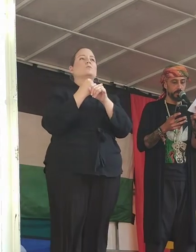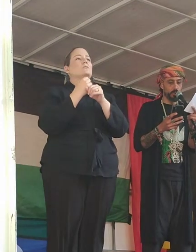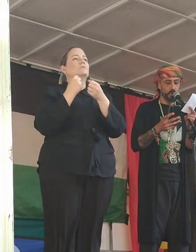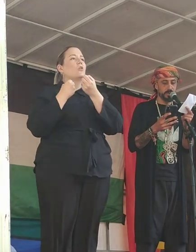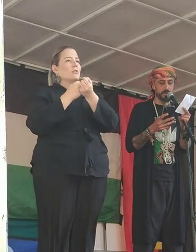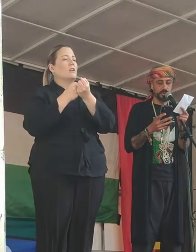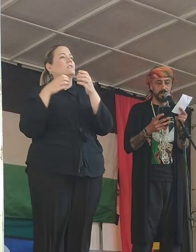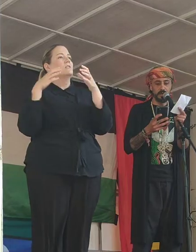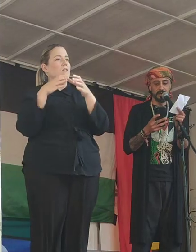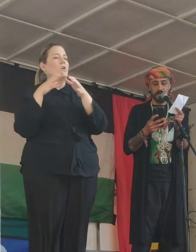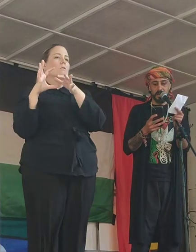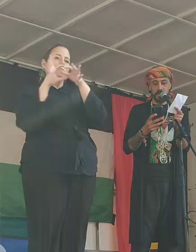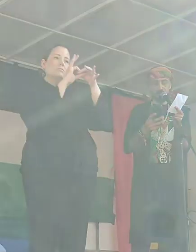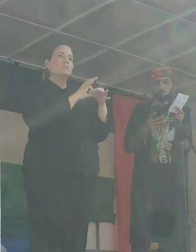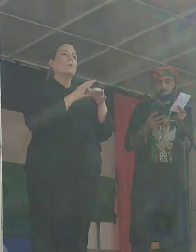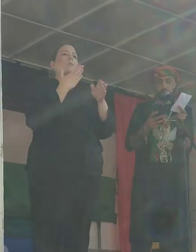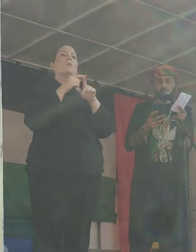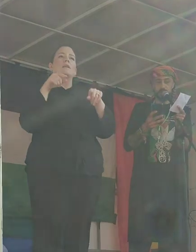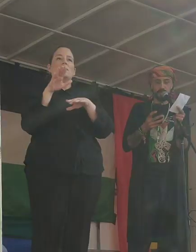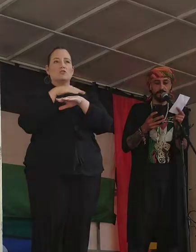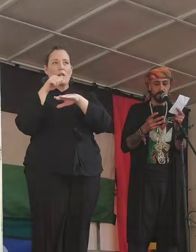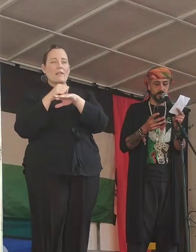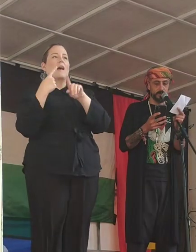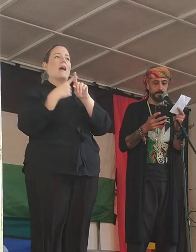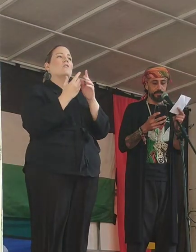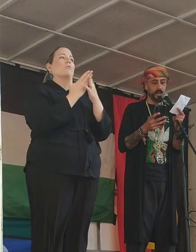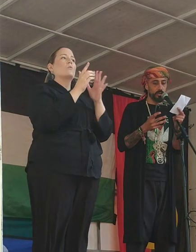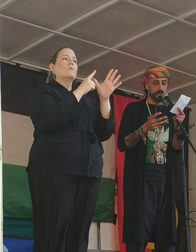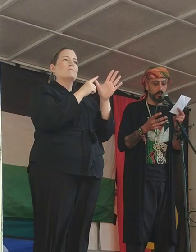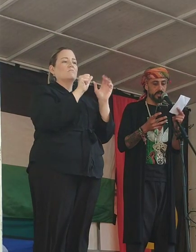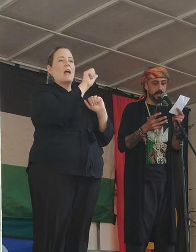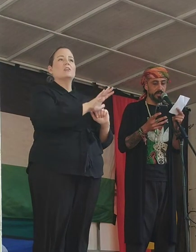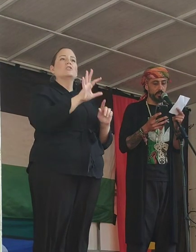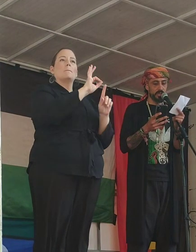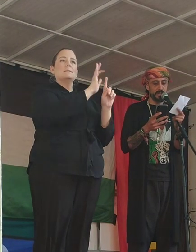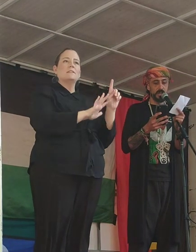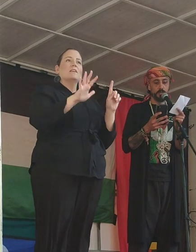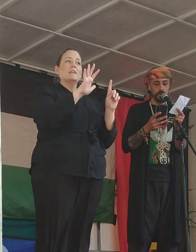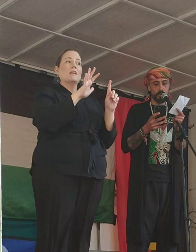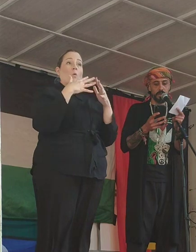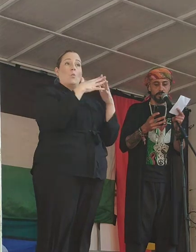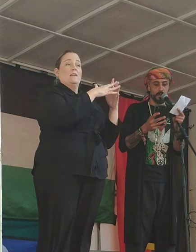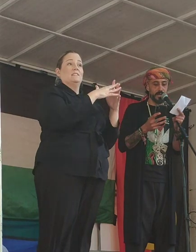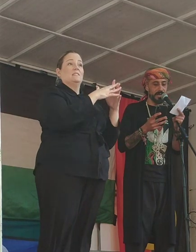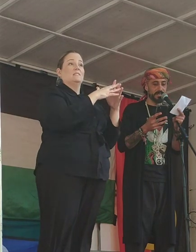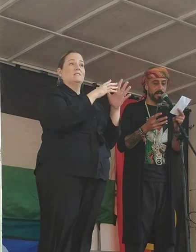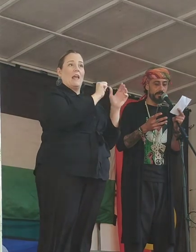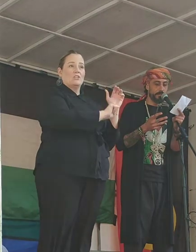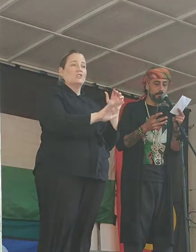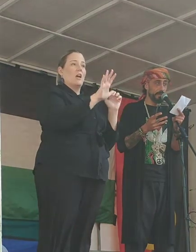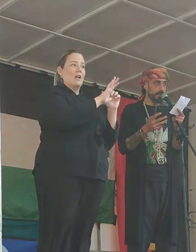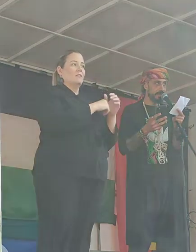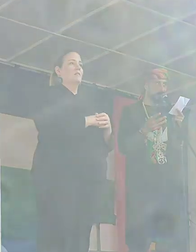that builds links between workers in Australia and across the Asia-Pacific region, including West Asia, which is most commonly